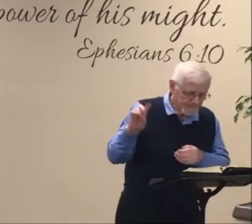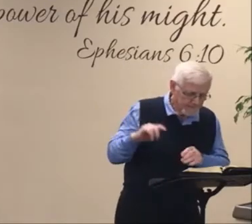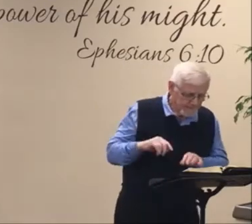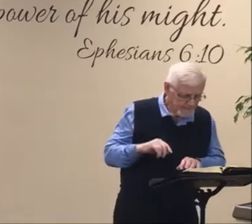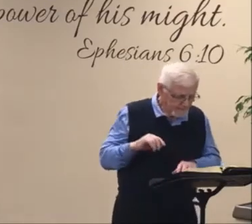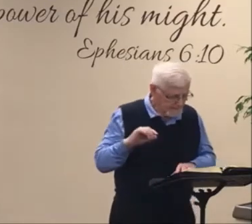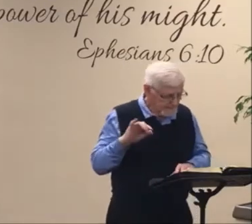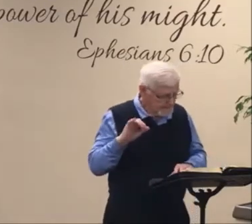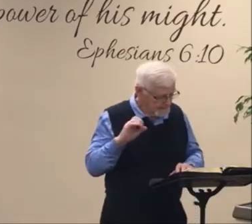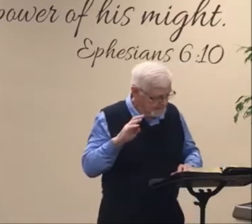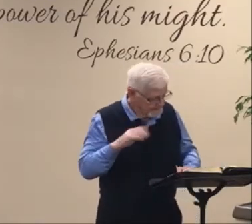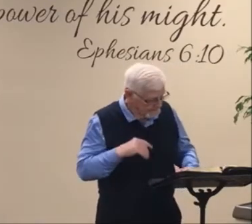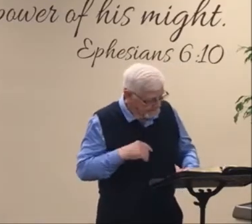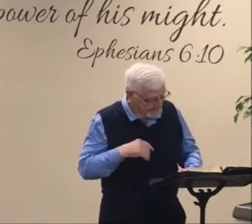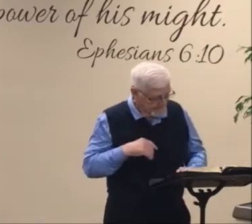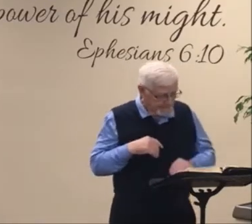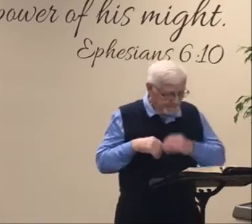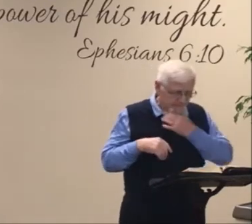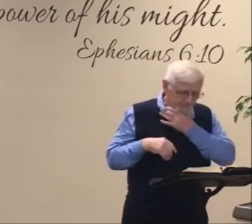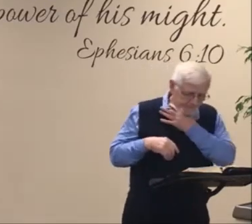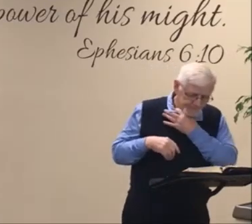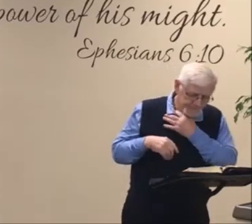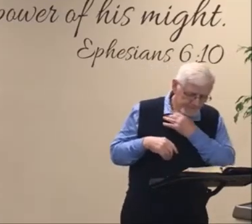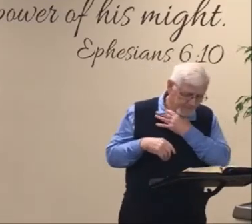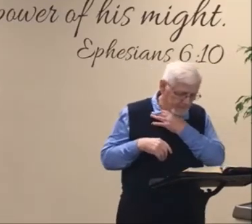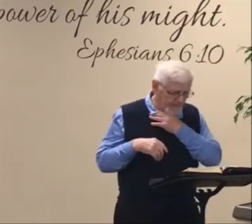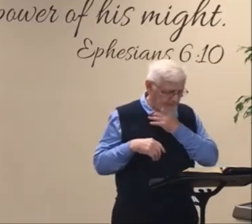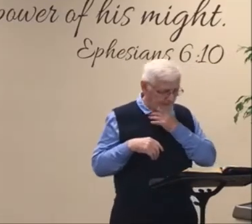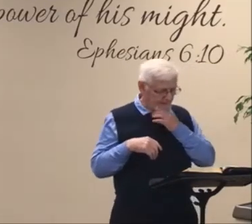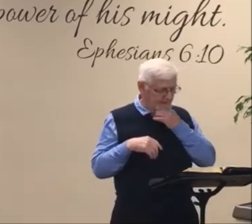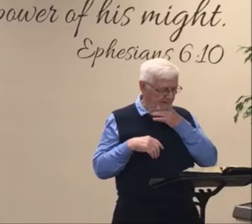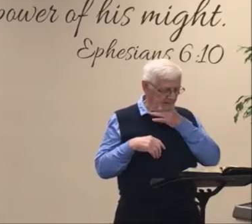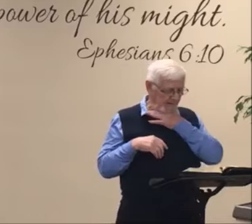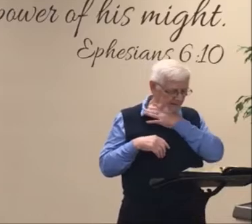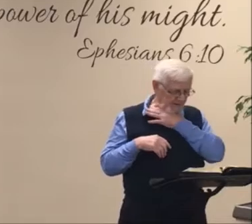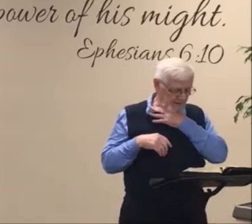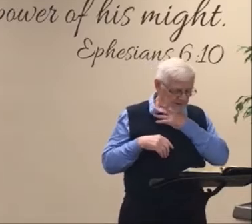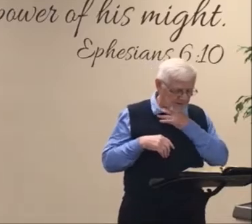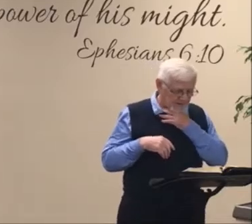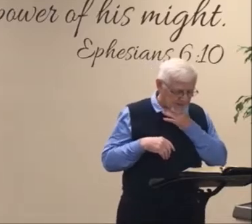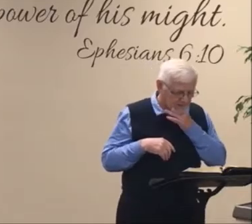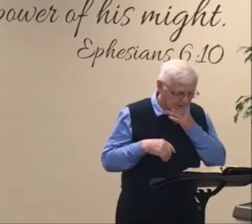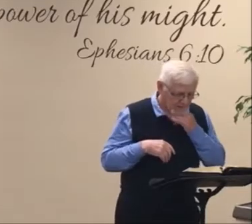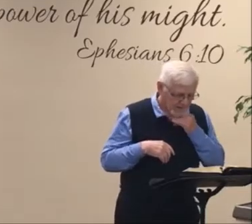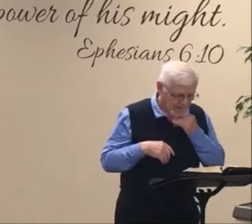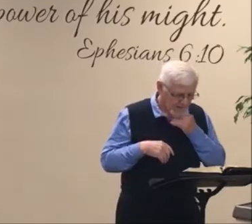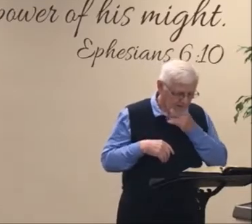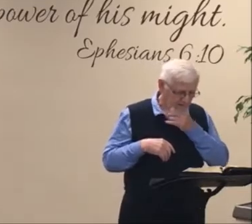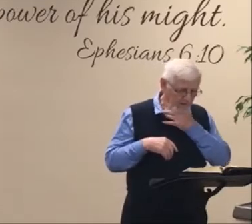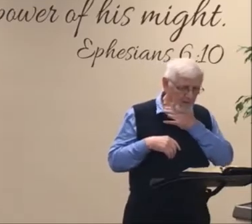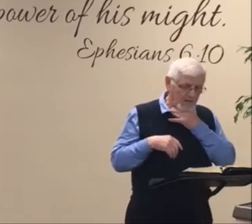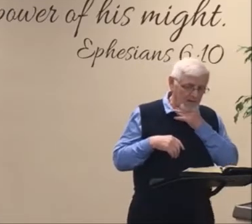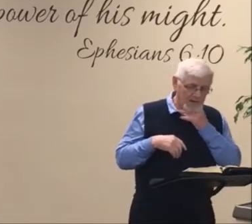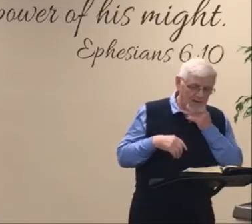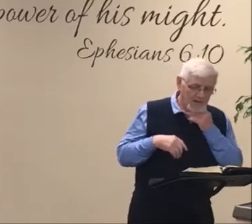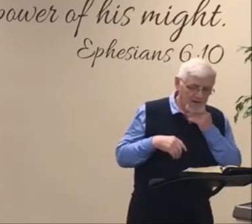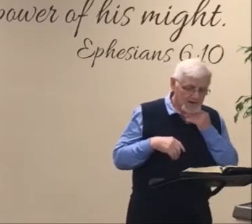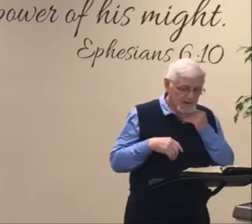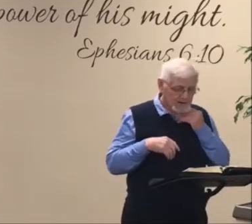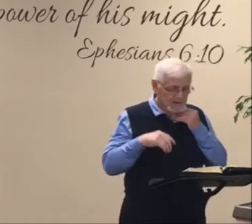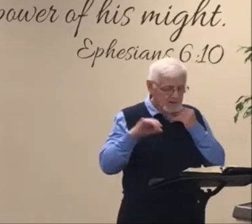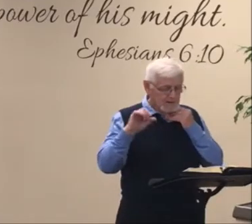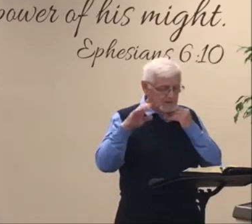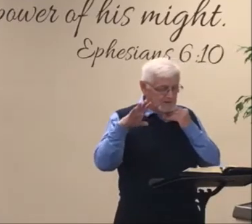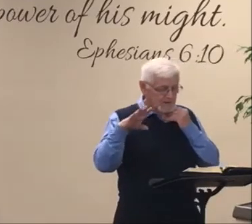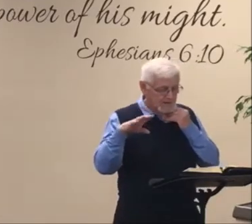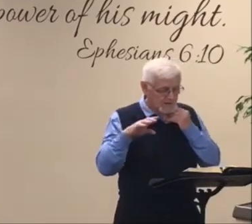Jacob goes out there, and he sees Rachel over there, and he says, man, that girl's pretty attractive there, and she's got